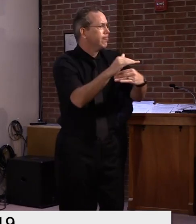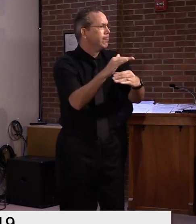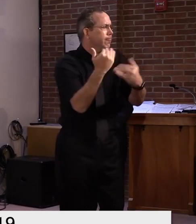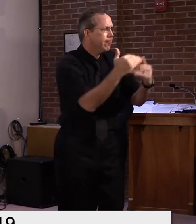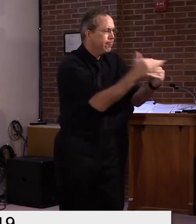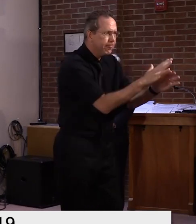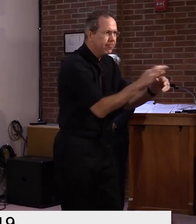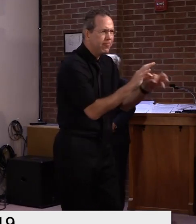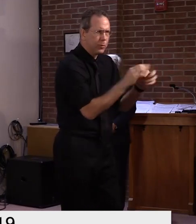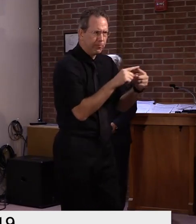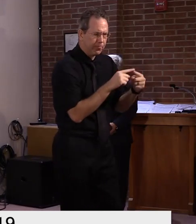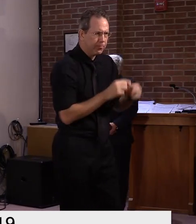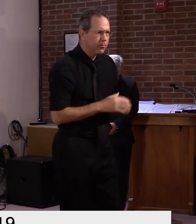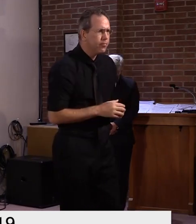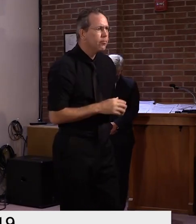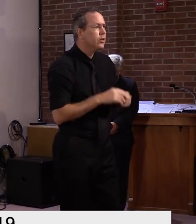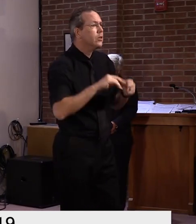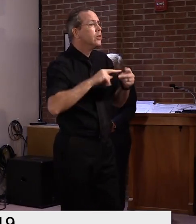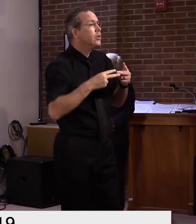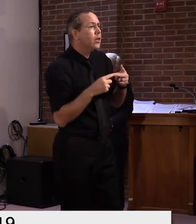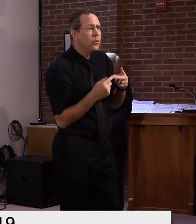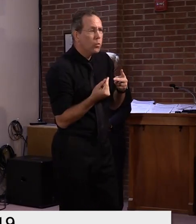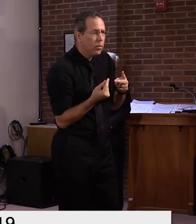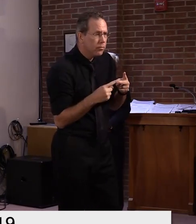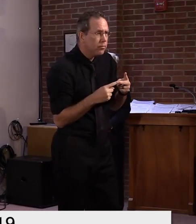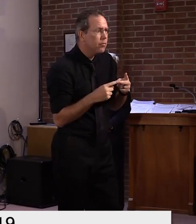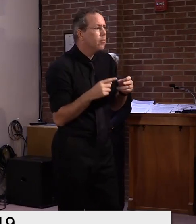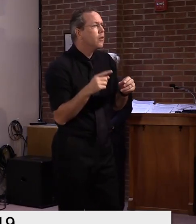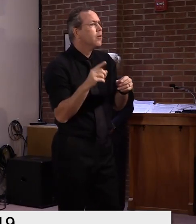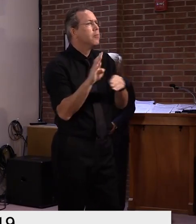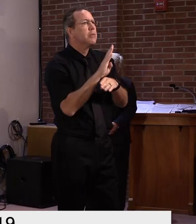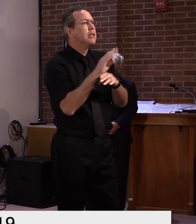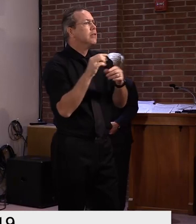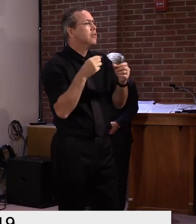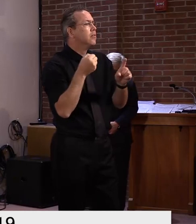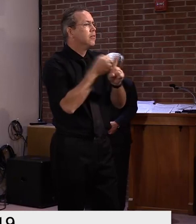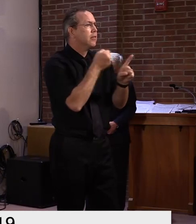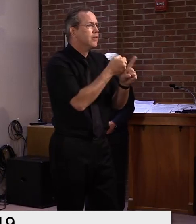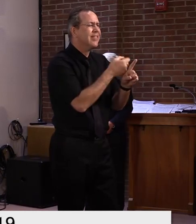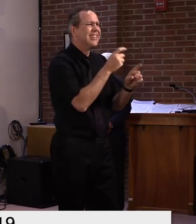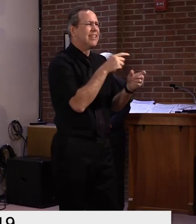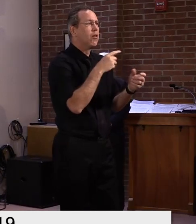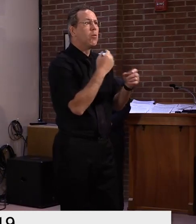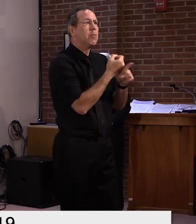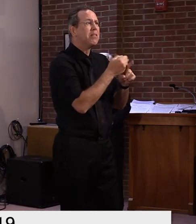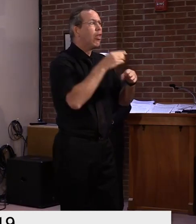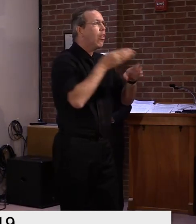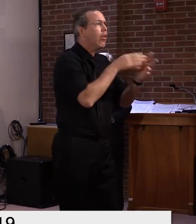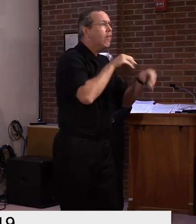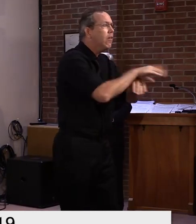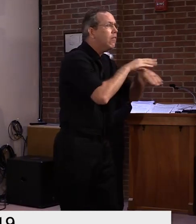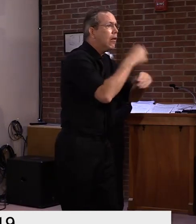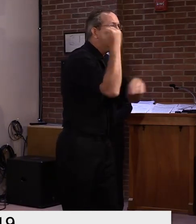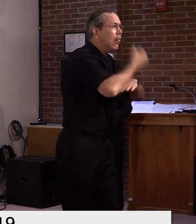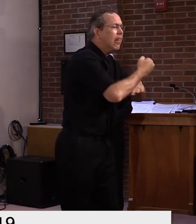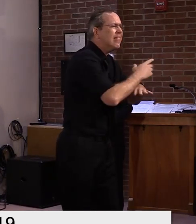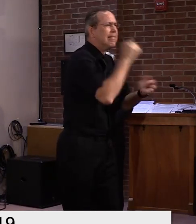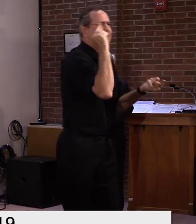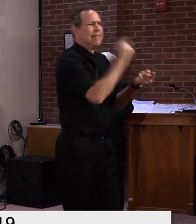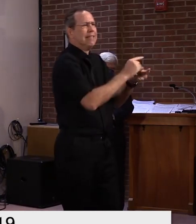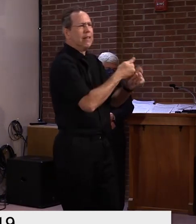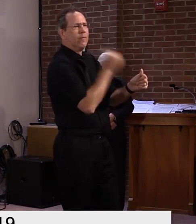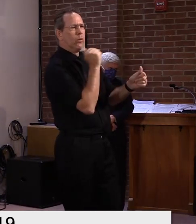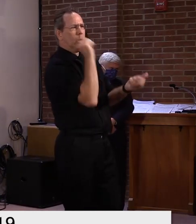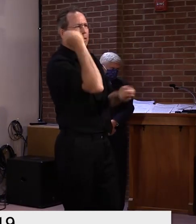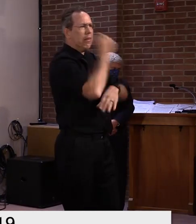second, reduce the short and long-term economic impacts. The reality is, we don't have the luxury of